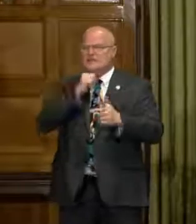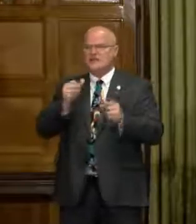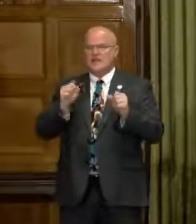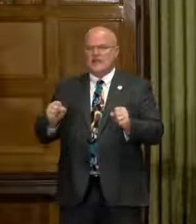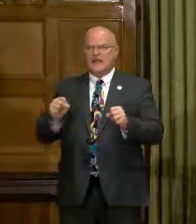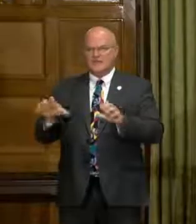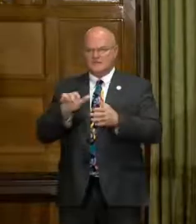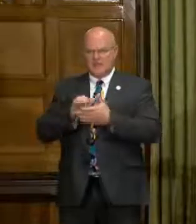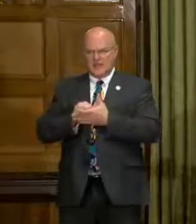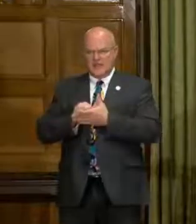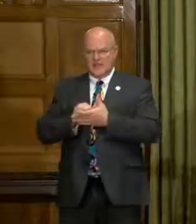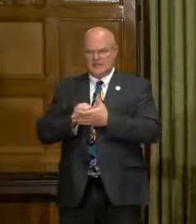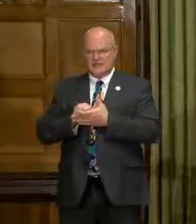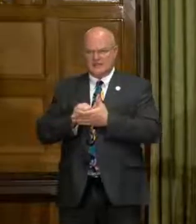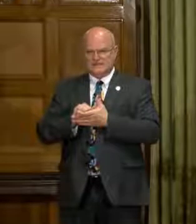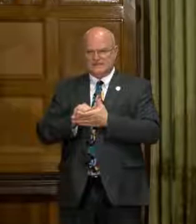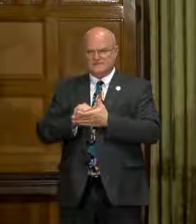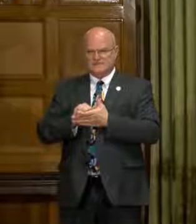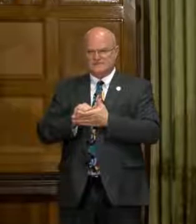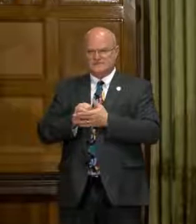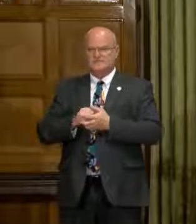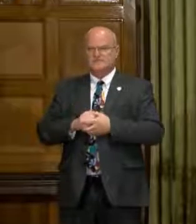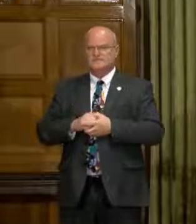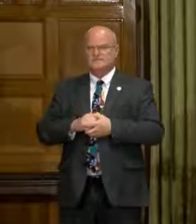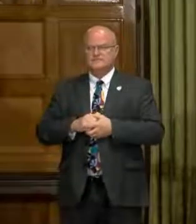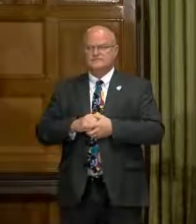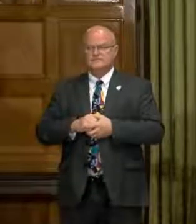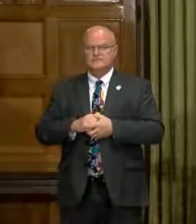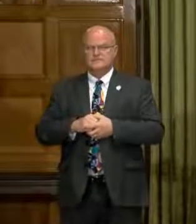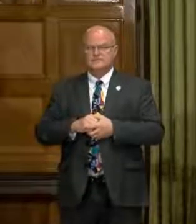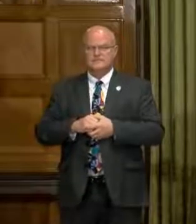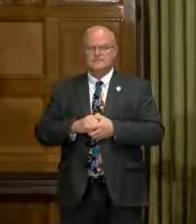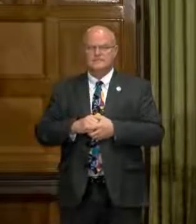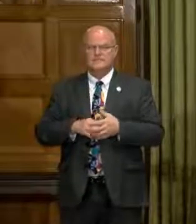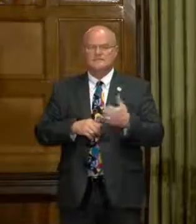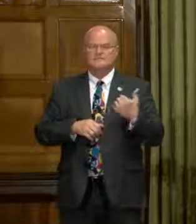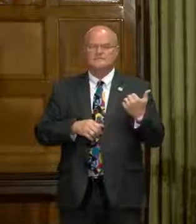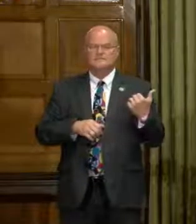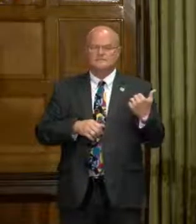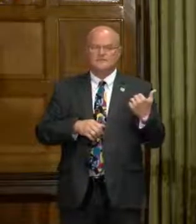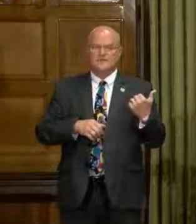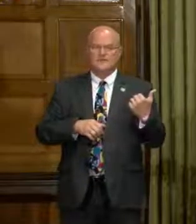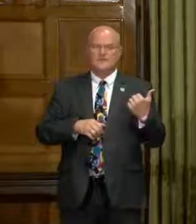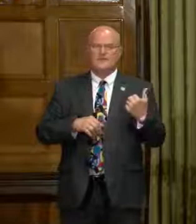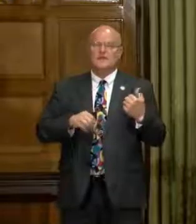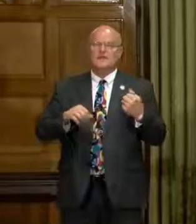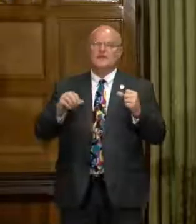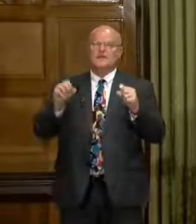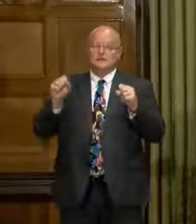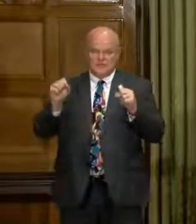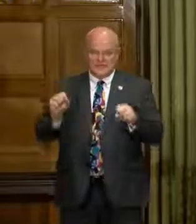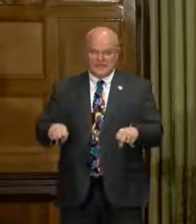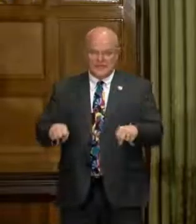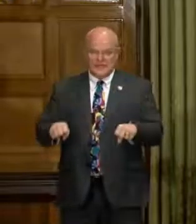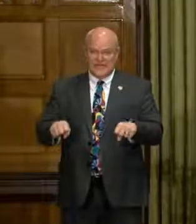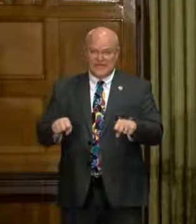technically able to do that, to stop the spread for them? Well, you can isolate